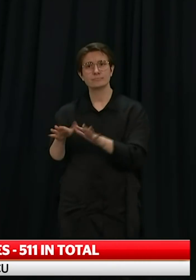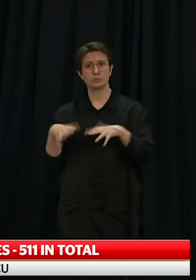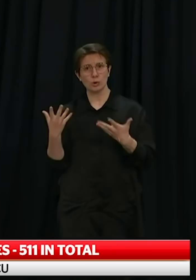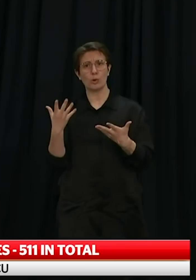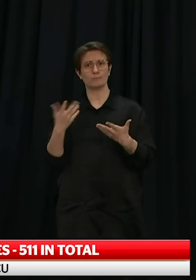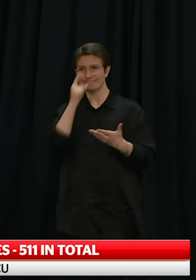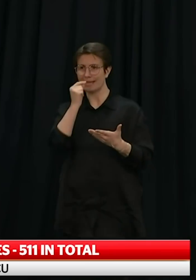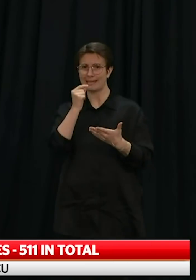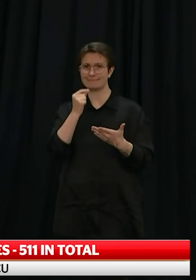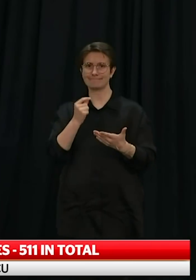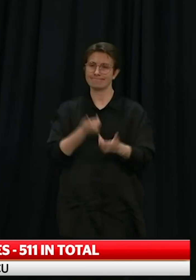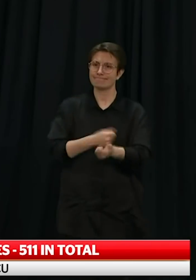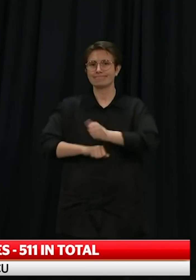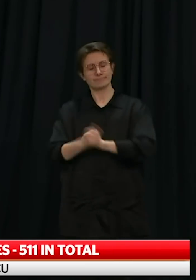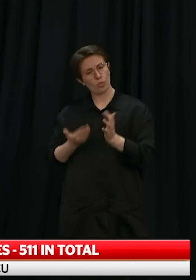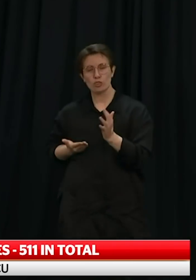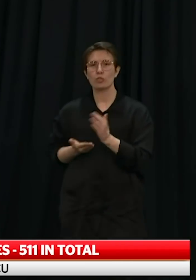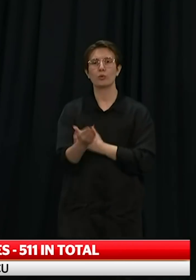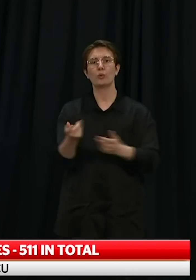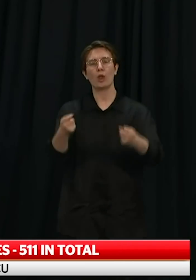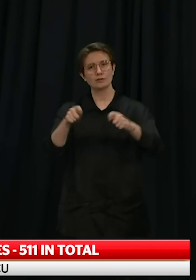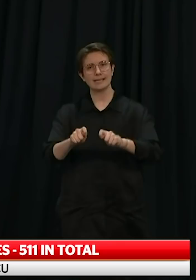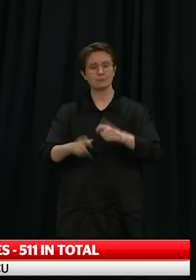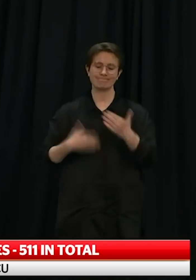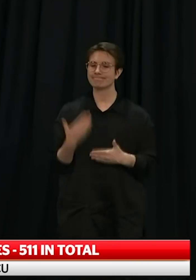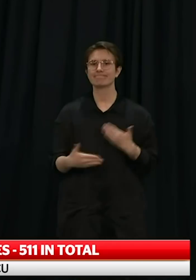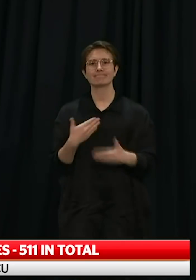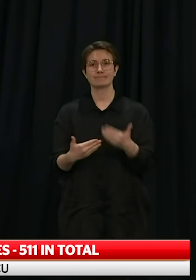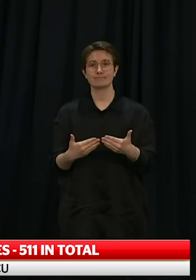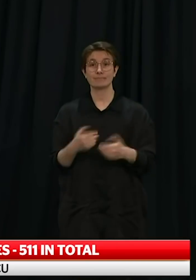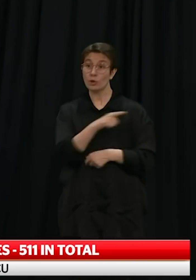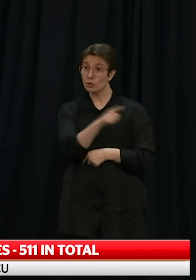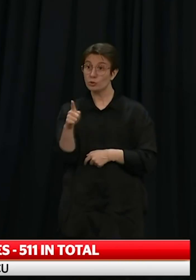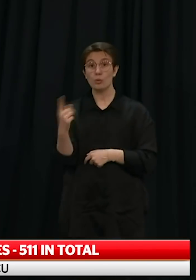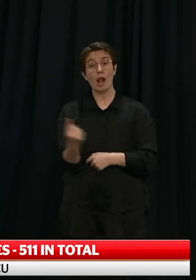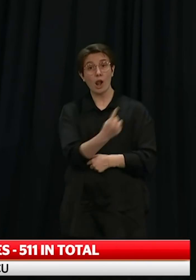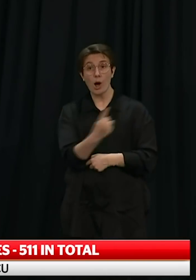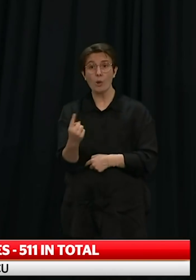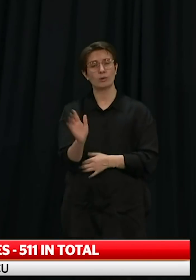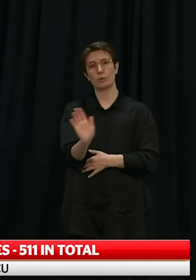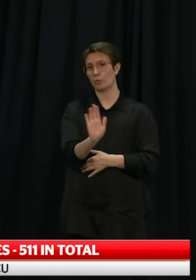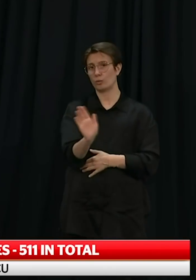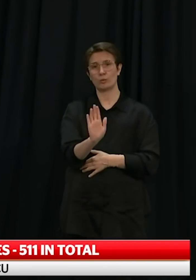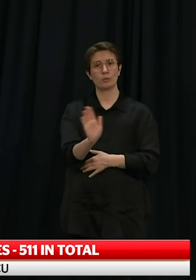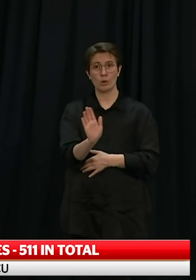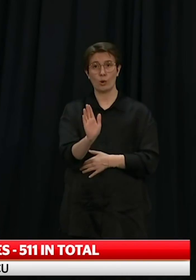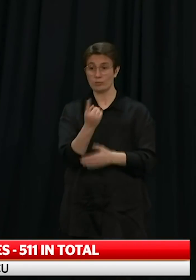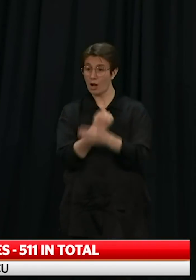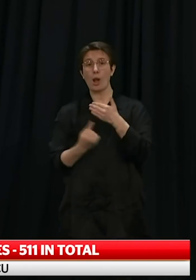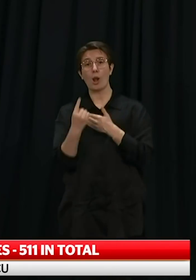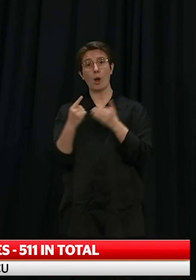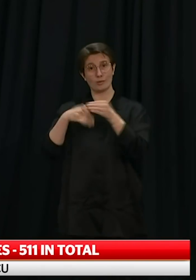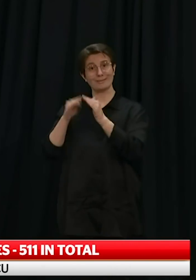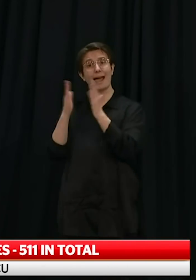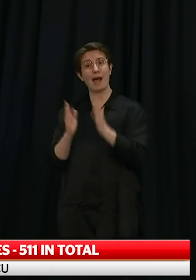it as follows. You are not alone. We are all in this together, and support really is just a phone call away. Those key numbers